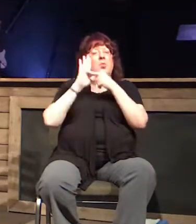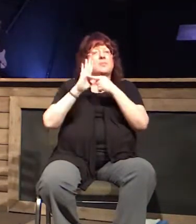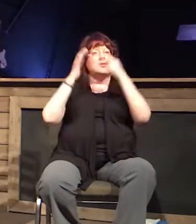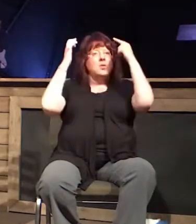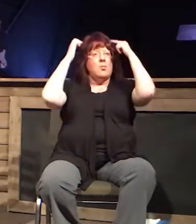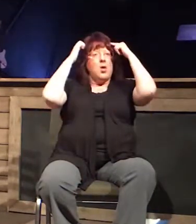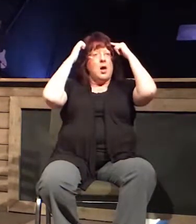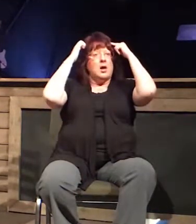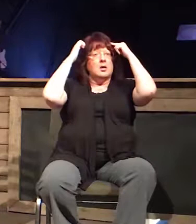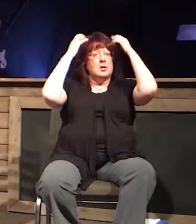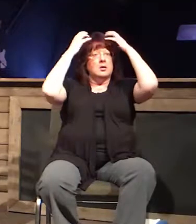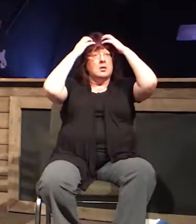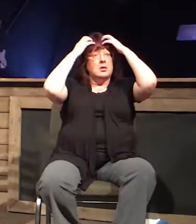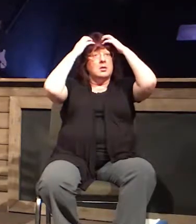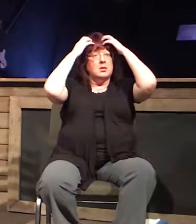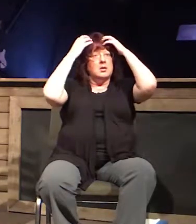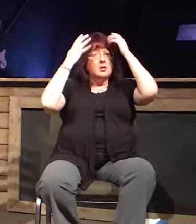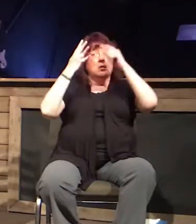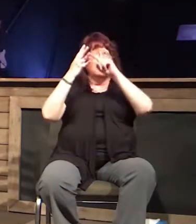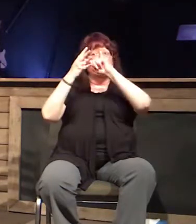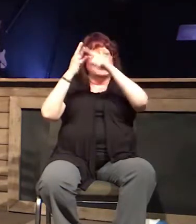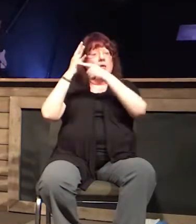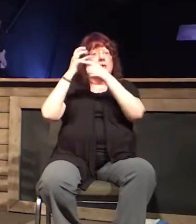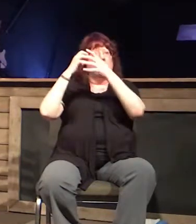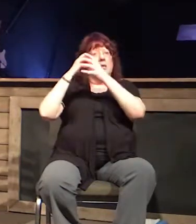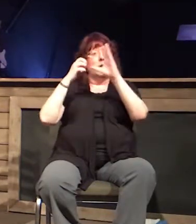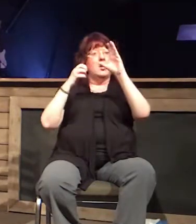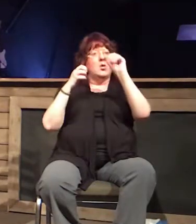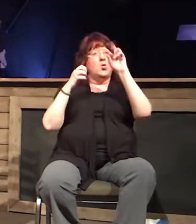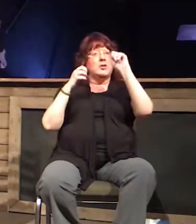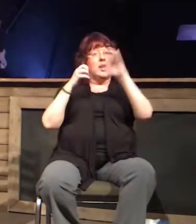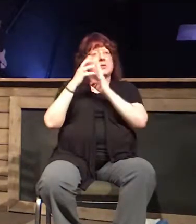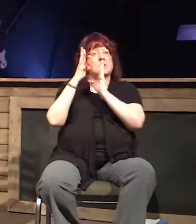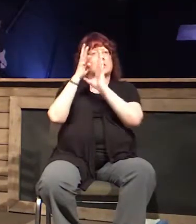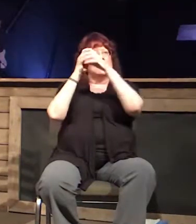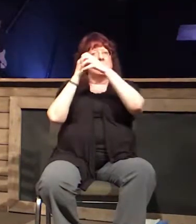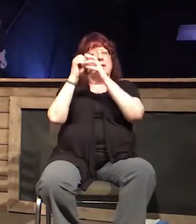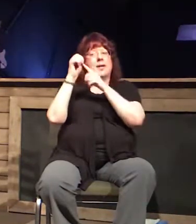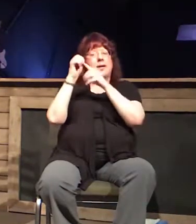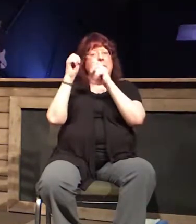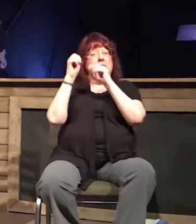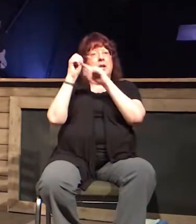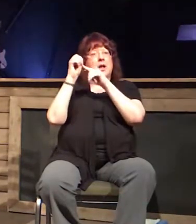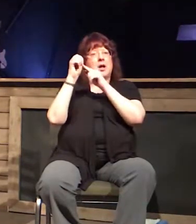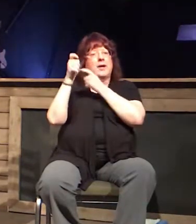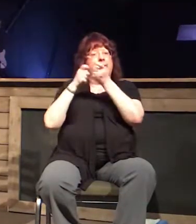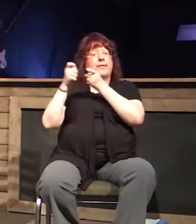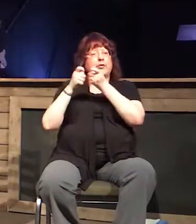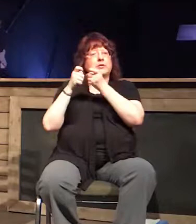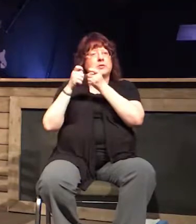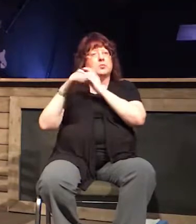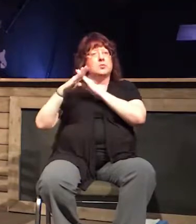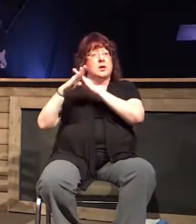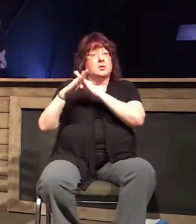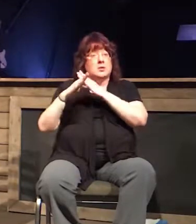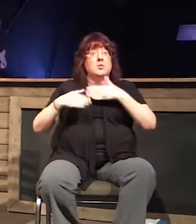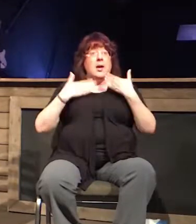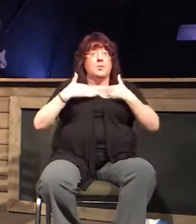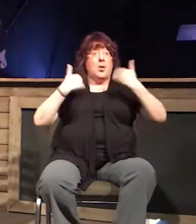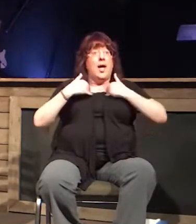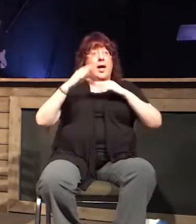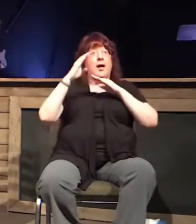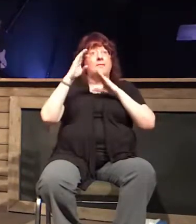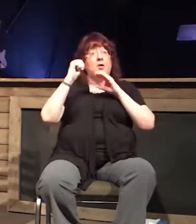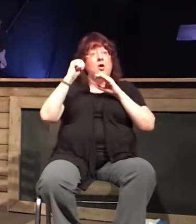our brain. These four fingers are the cortex that wraps around the amygdala and governs it. How many are glad that we